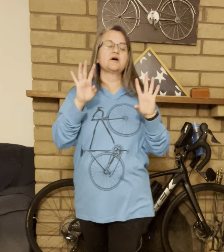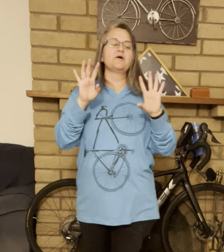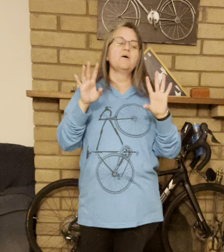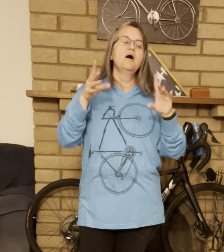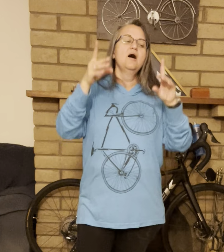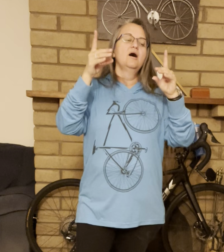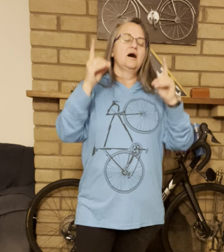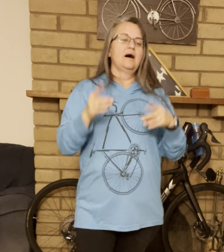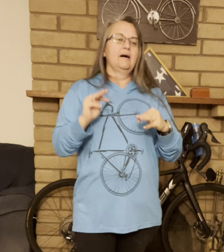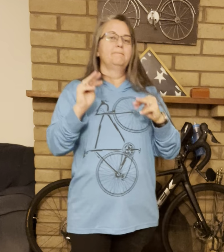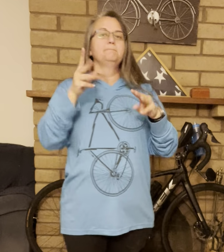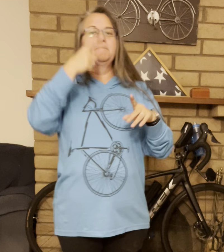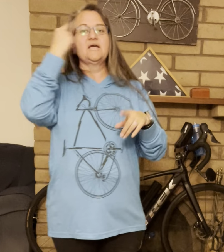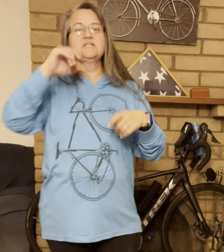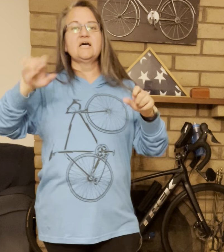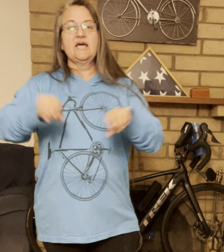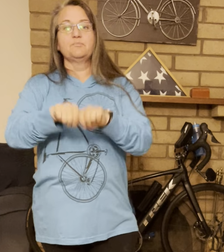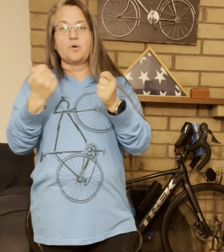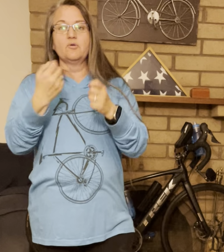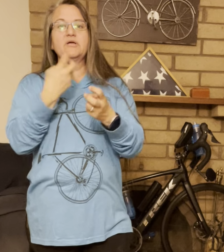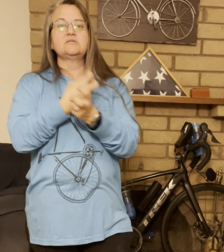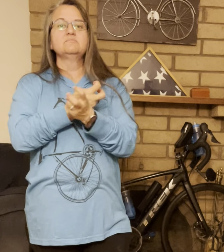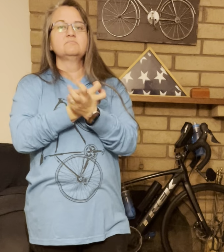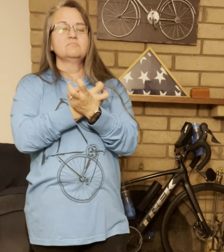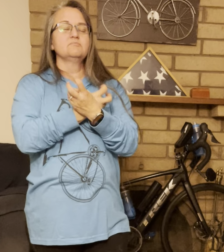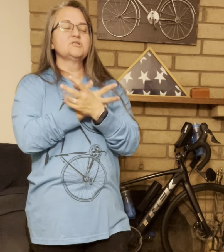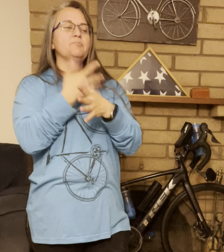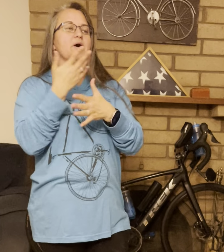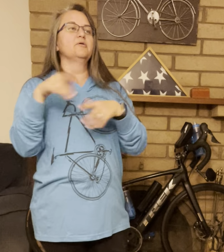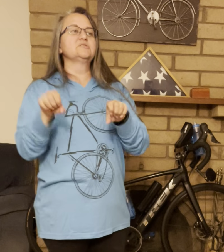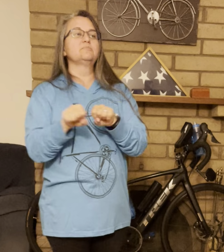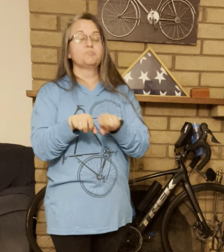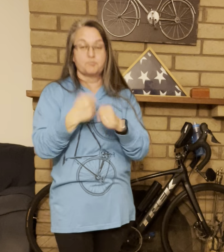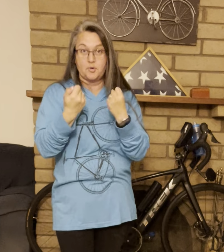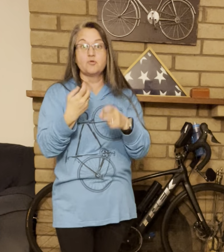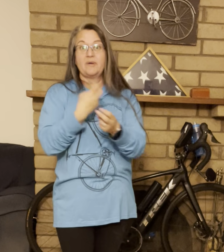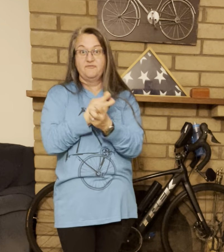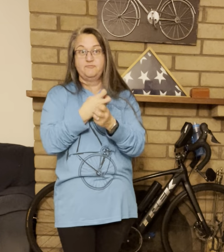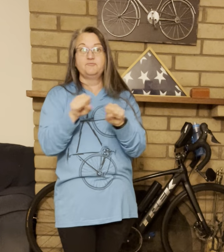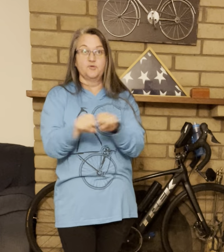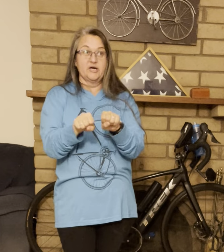So because I had broken some bones and broke my foot,